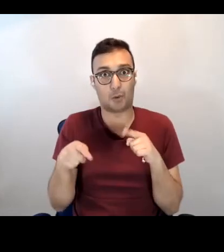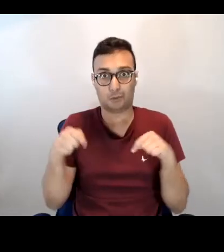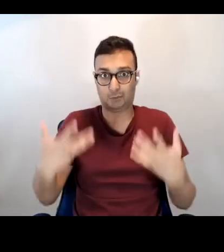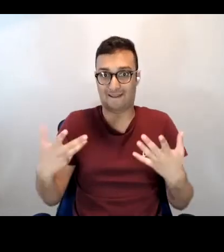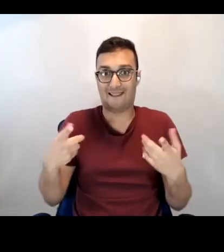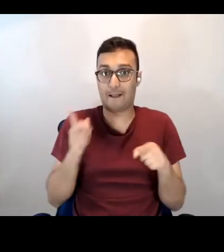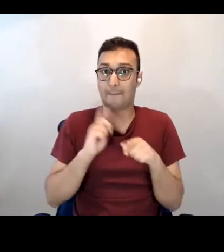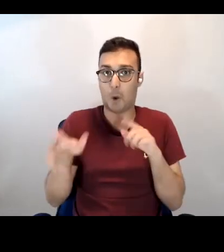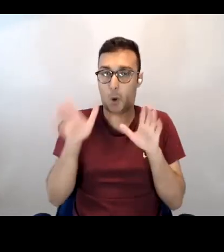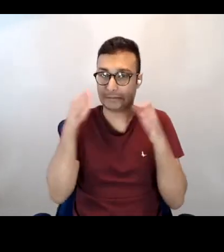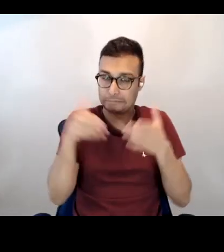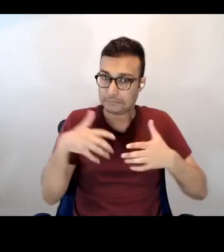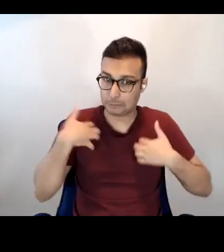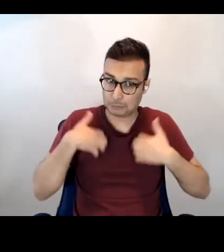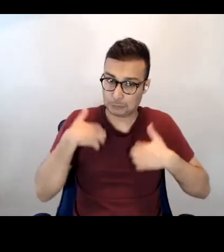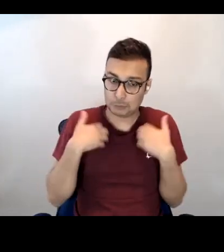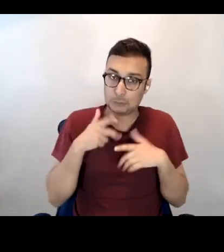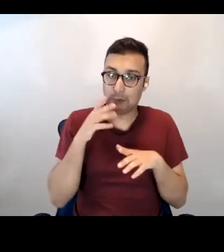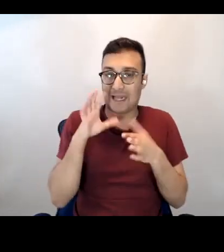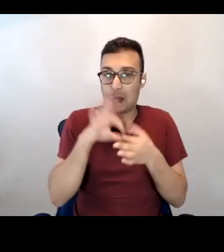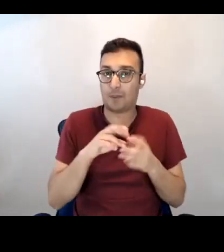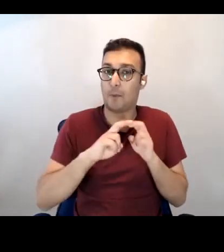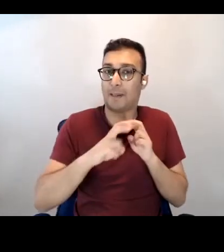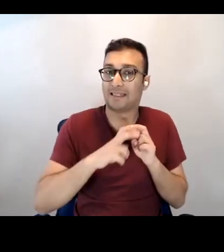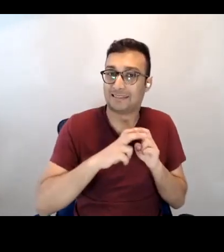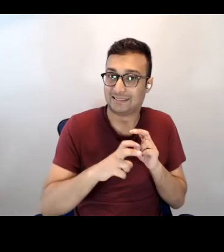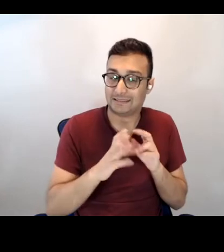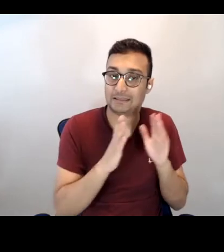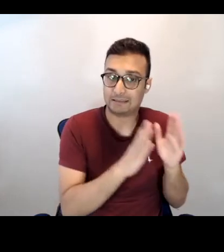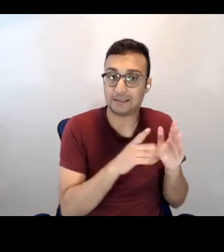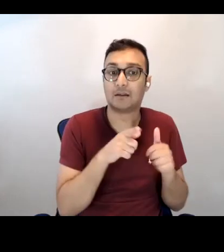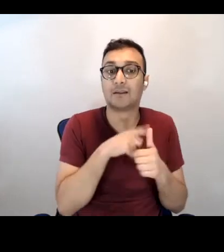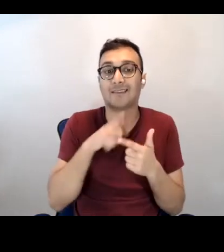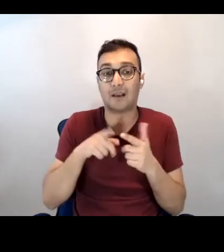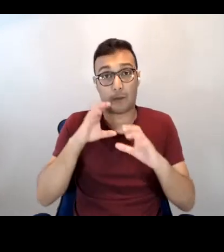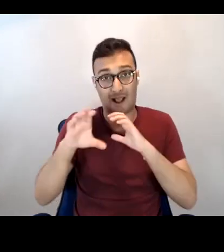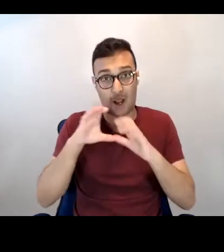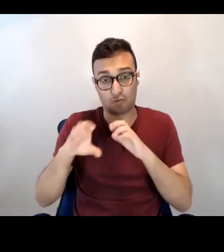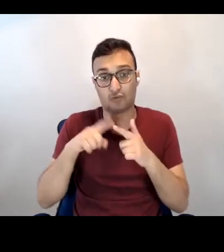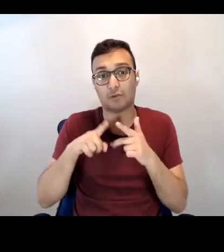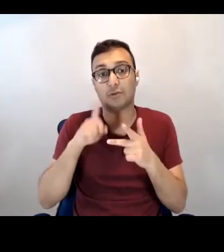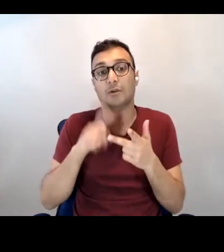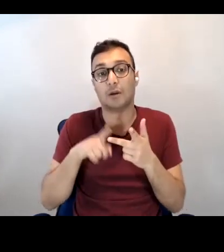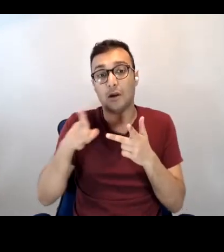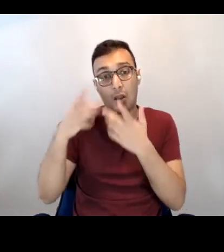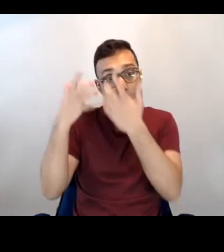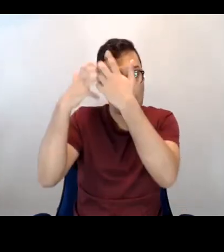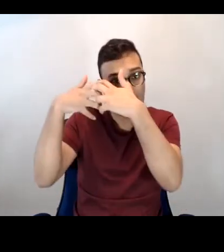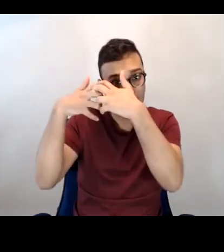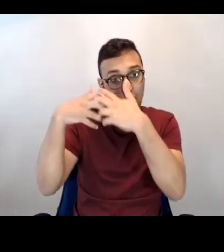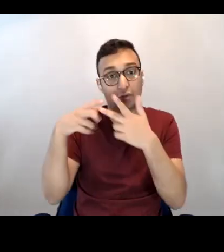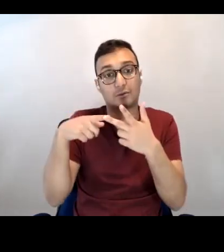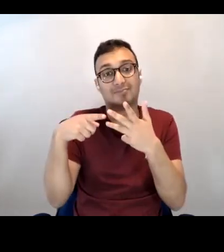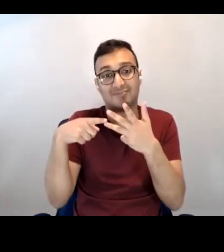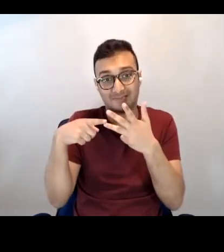are interested and have experience on mobility, followed by communication, then cognition and vision, and then self-care. And we